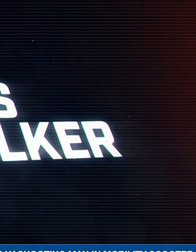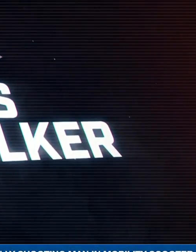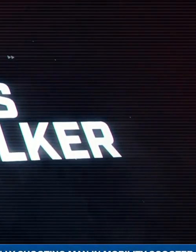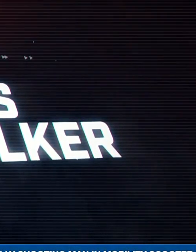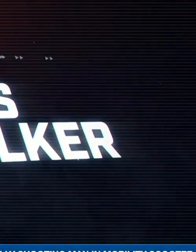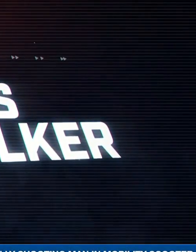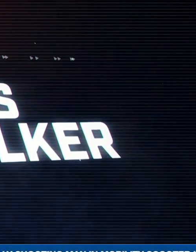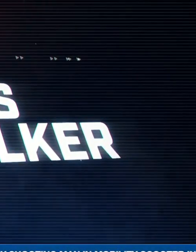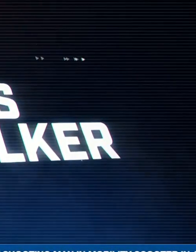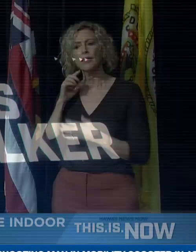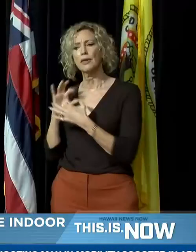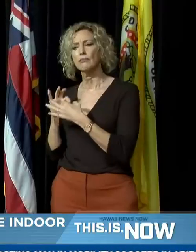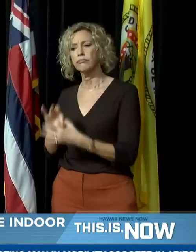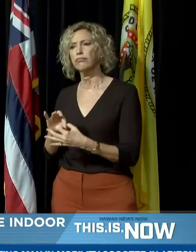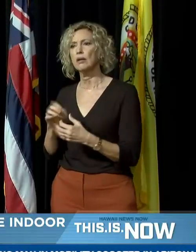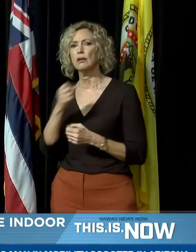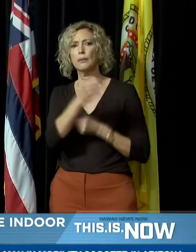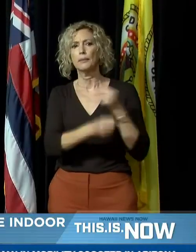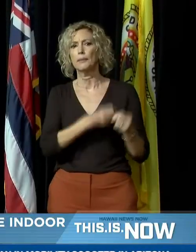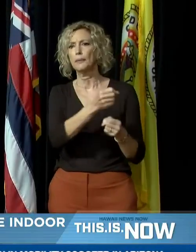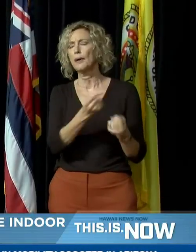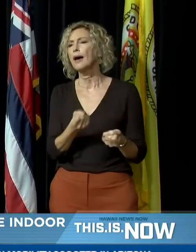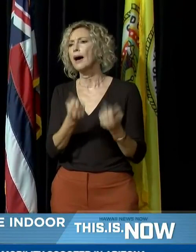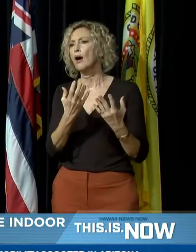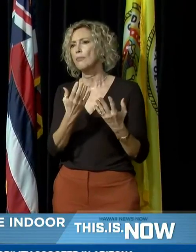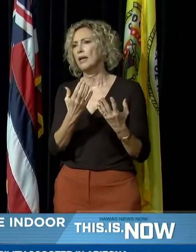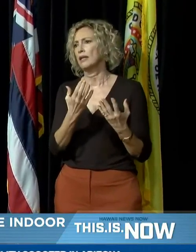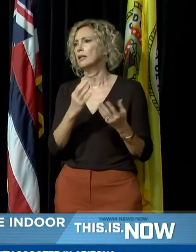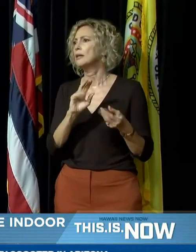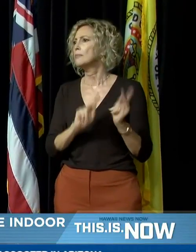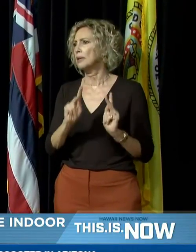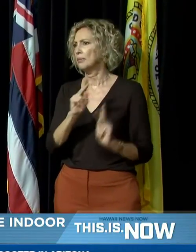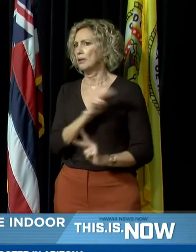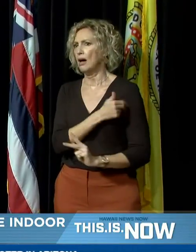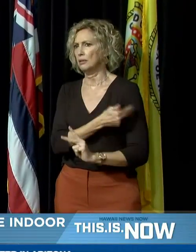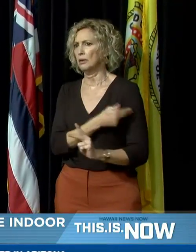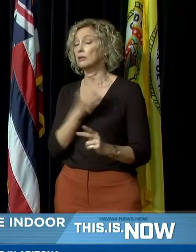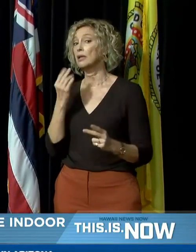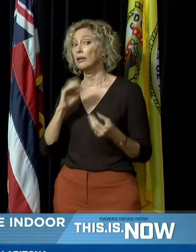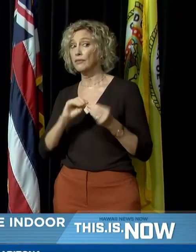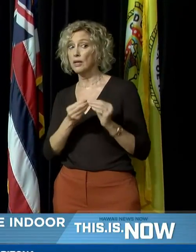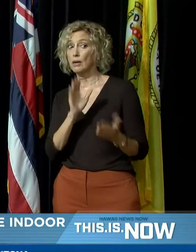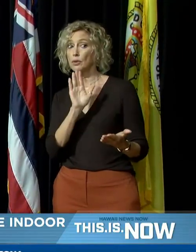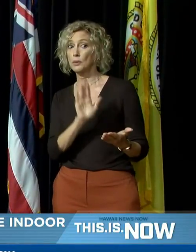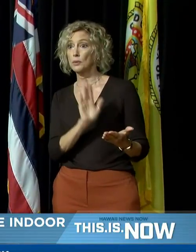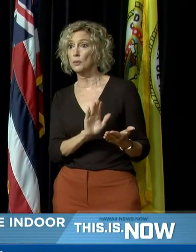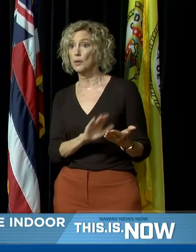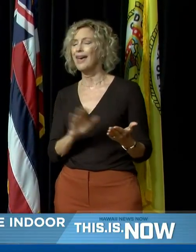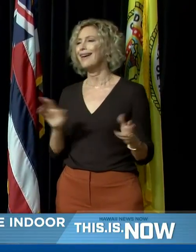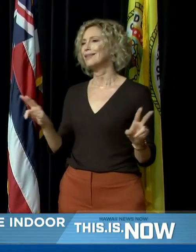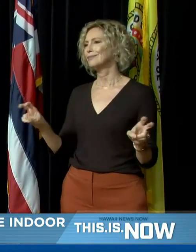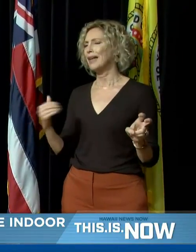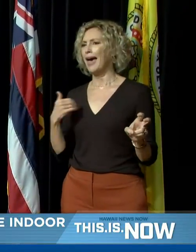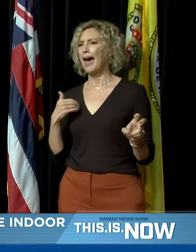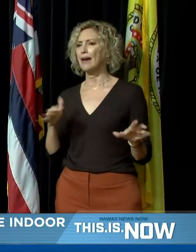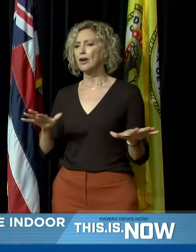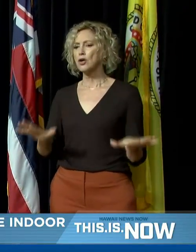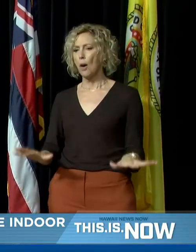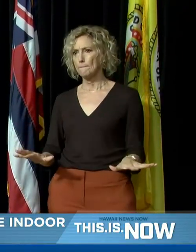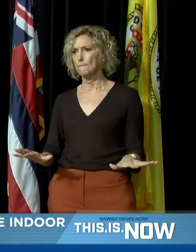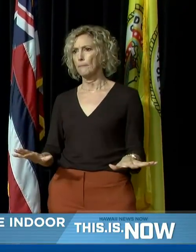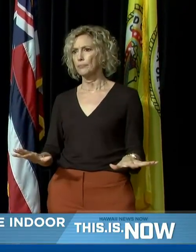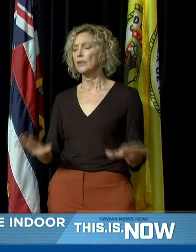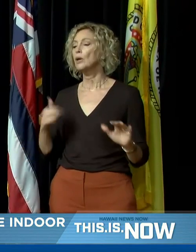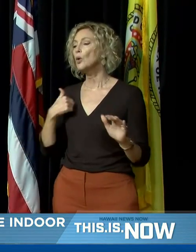I think it's all going to be tied to hospitalizations and seeing those come back down and having a sense of calm, if you will. And what our, you know, we're